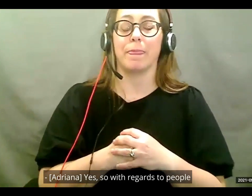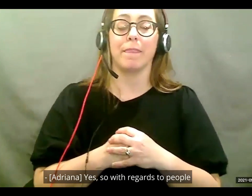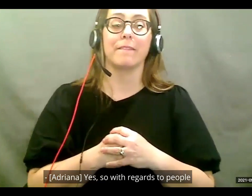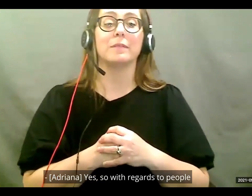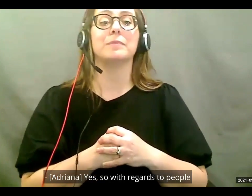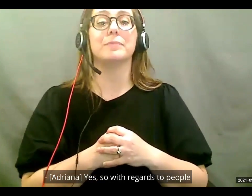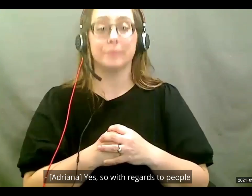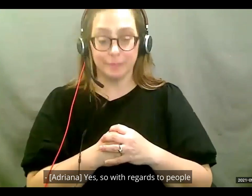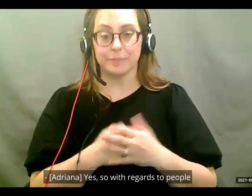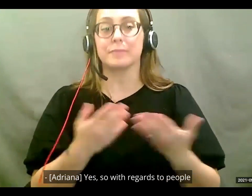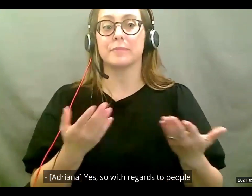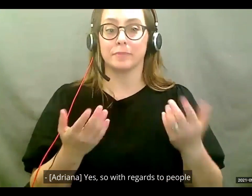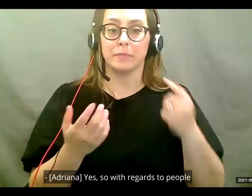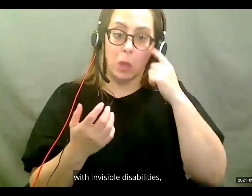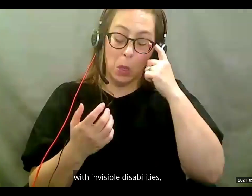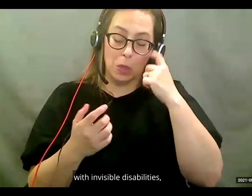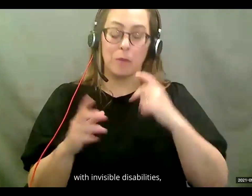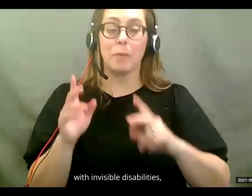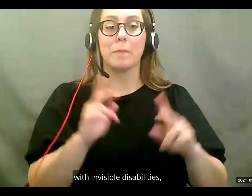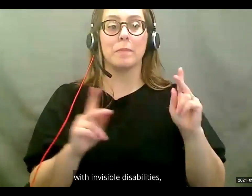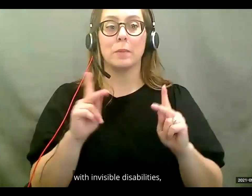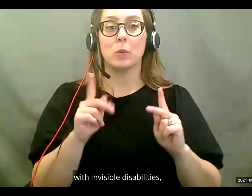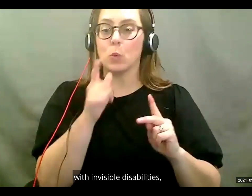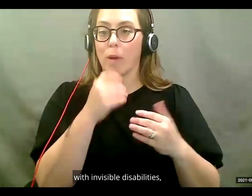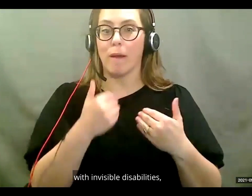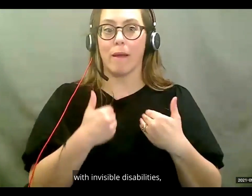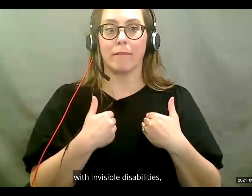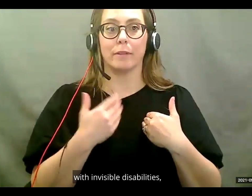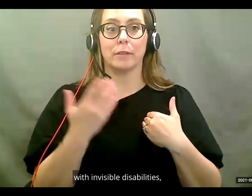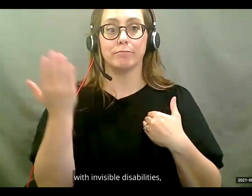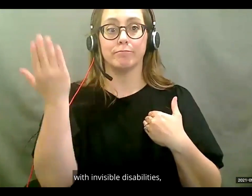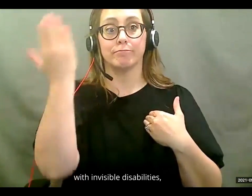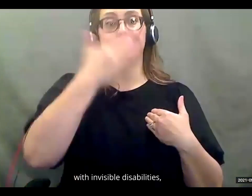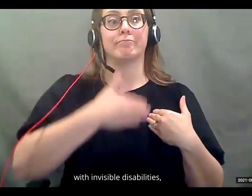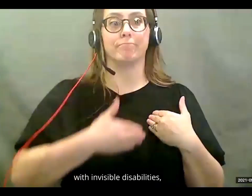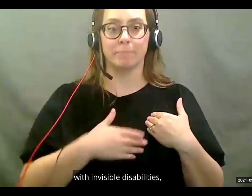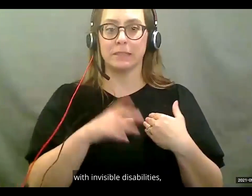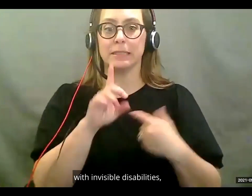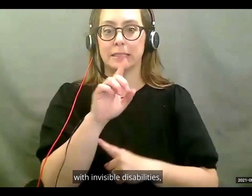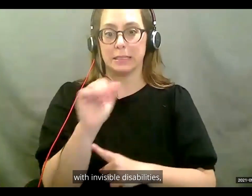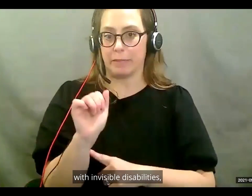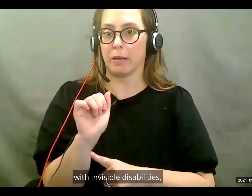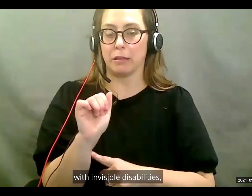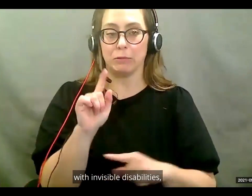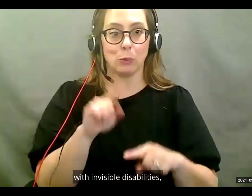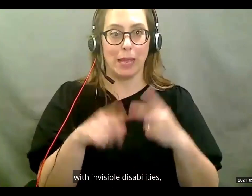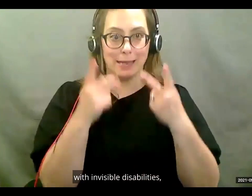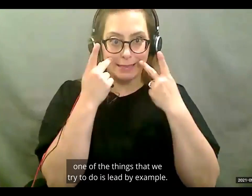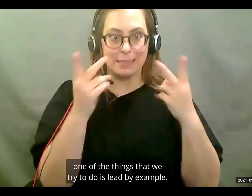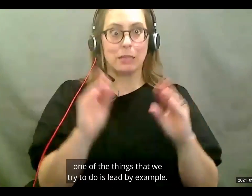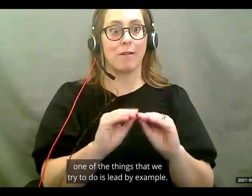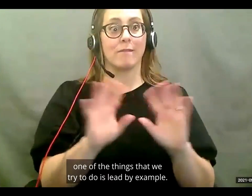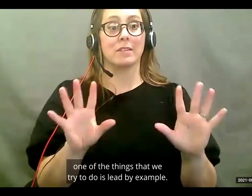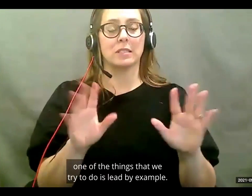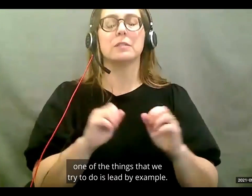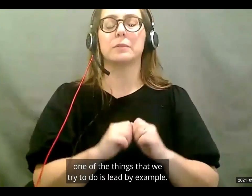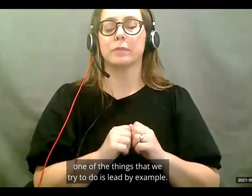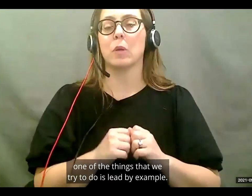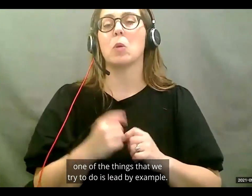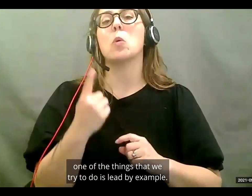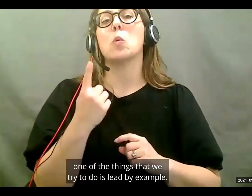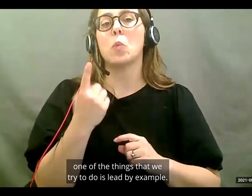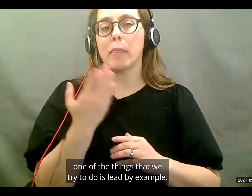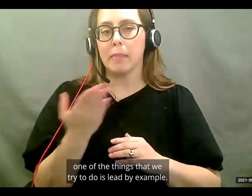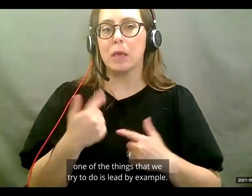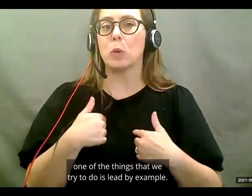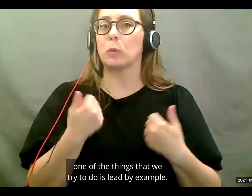Yes, so with regards to people with invisible disabilities, one of the things that we